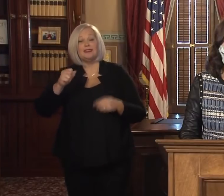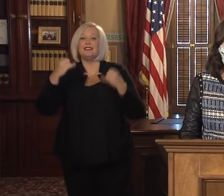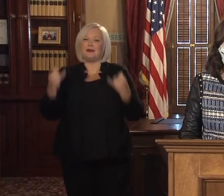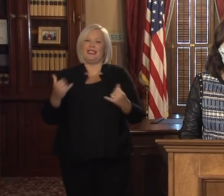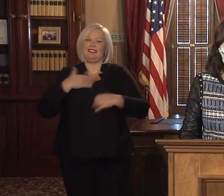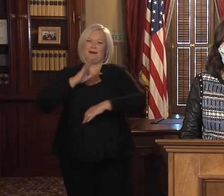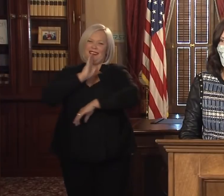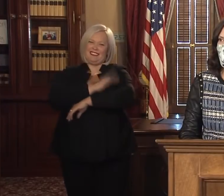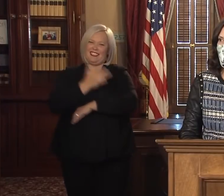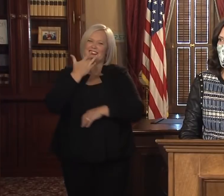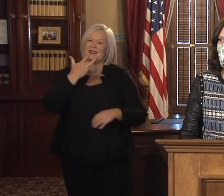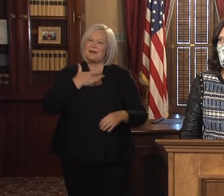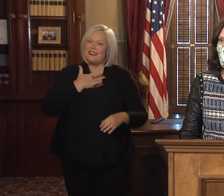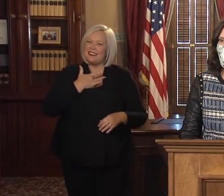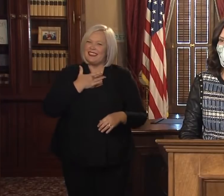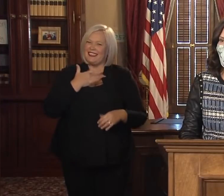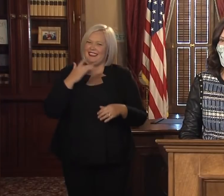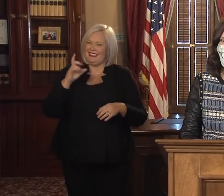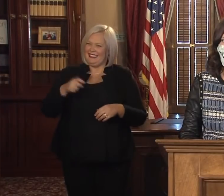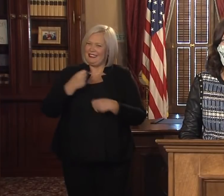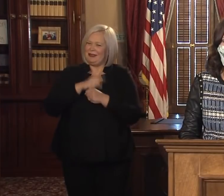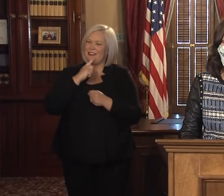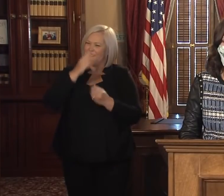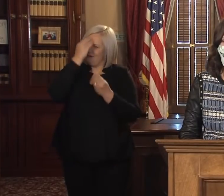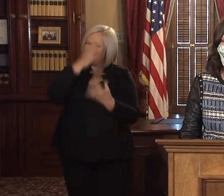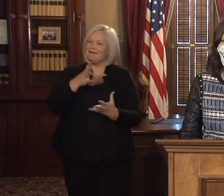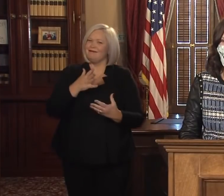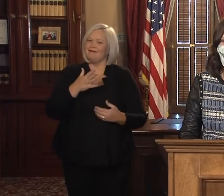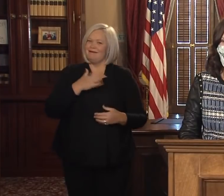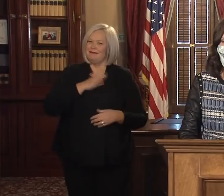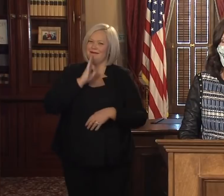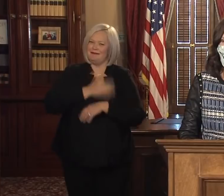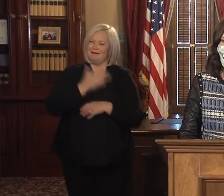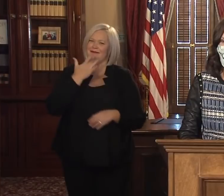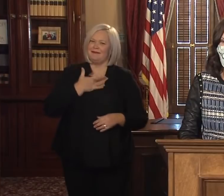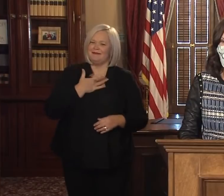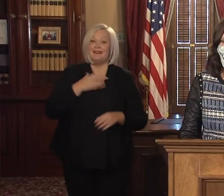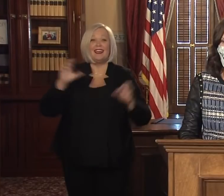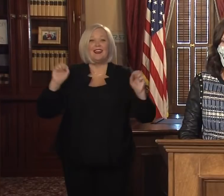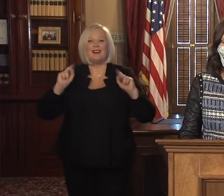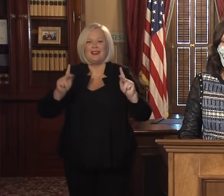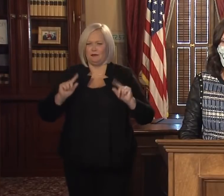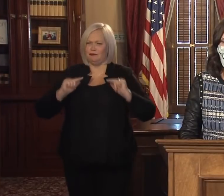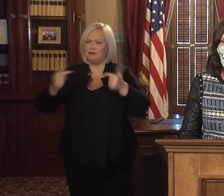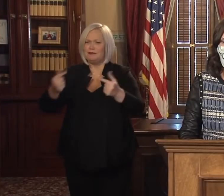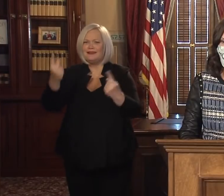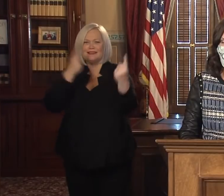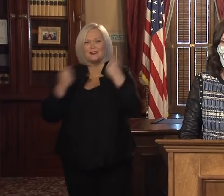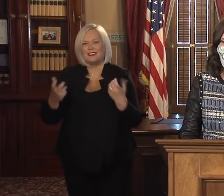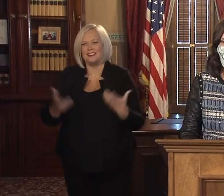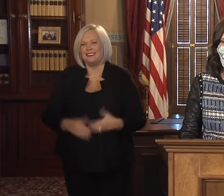daughter's birthday, so I didn't want to forget to acknowledge that. Okay, let's open it up.